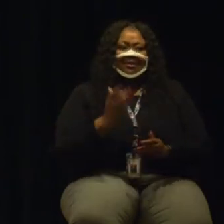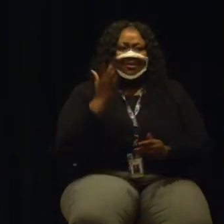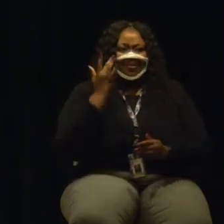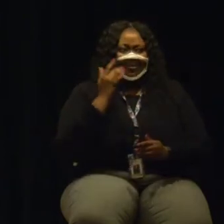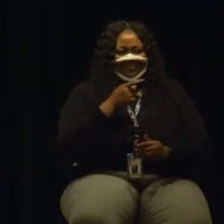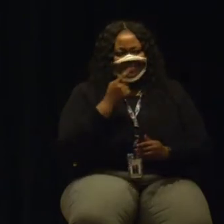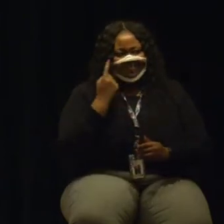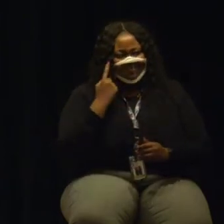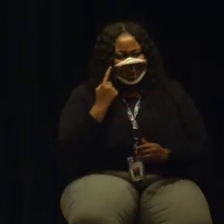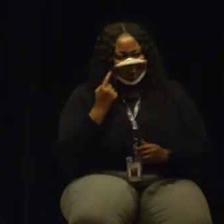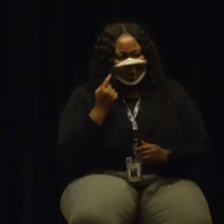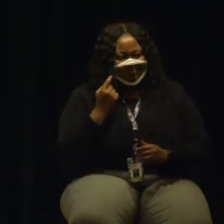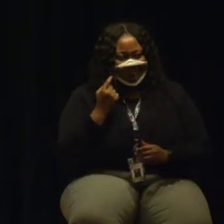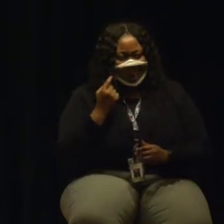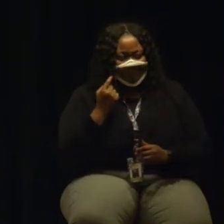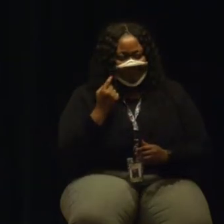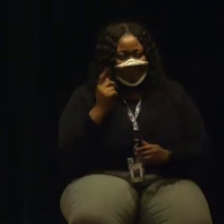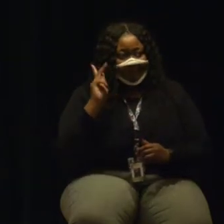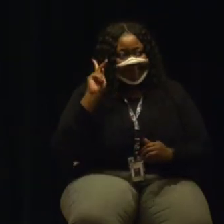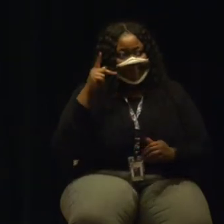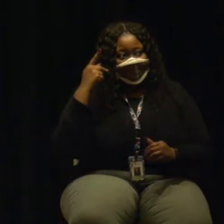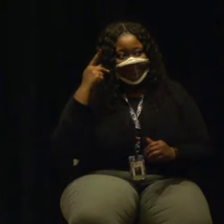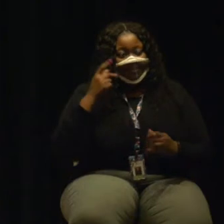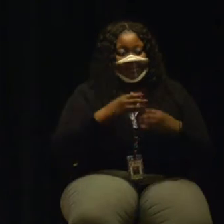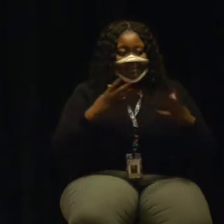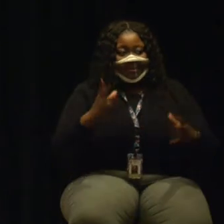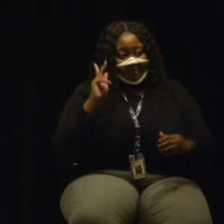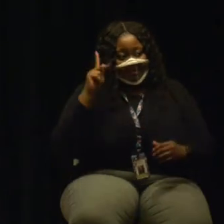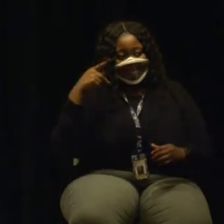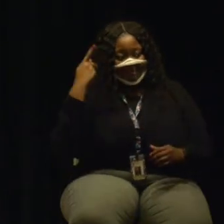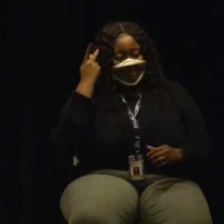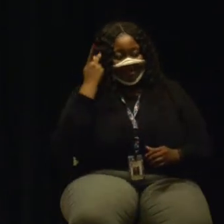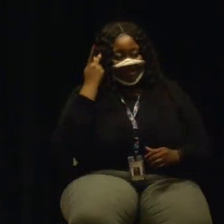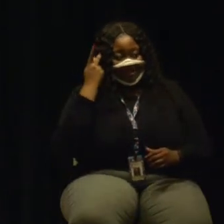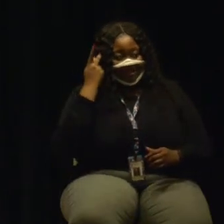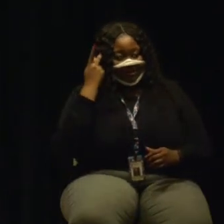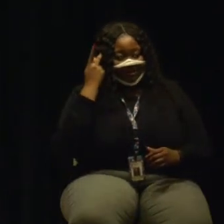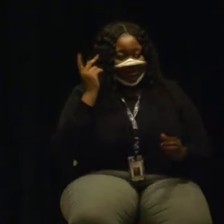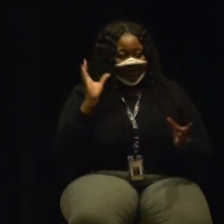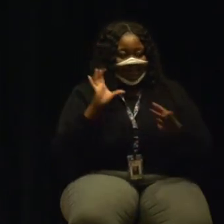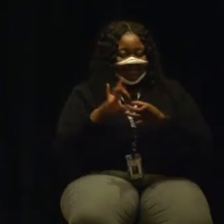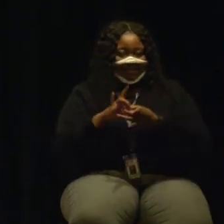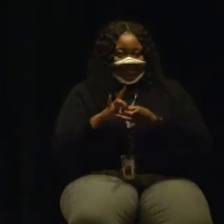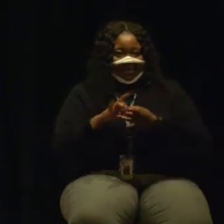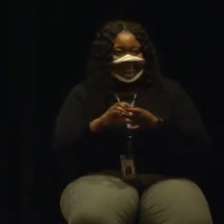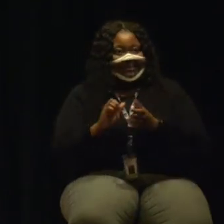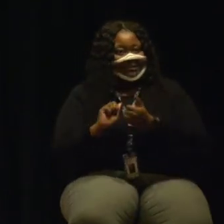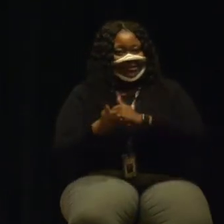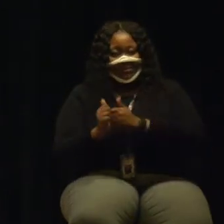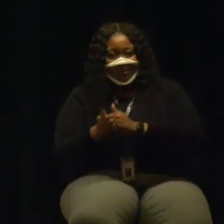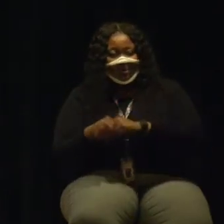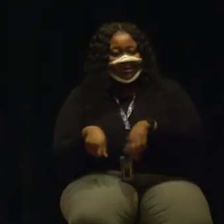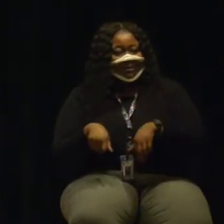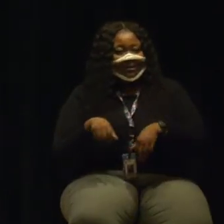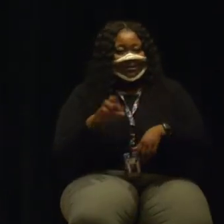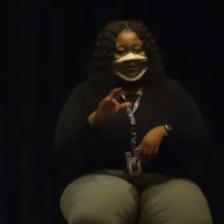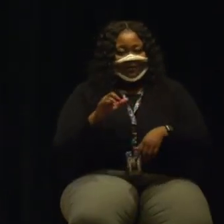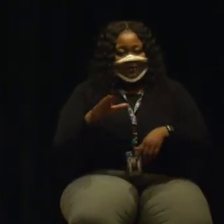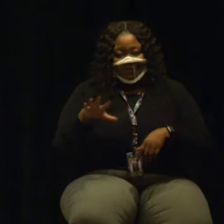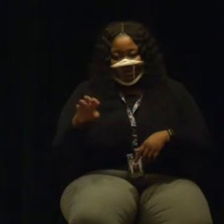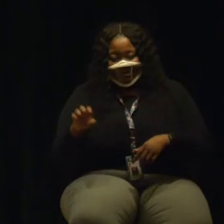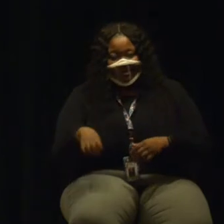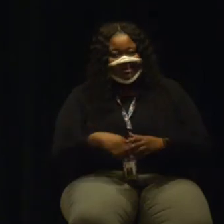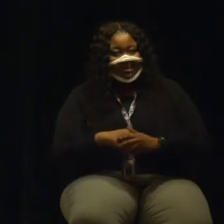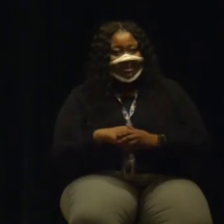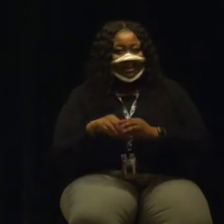much politics when it comes to sports and race and, like, movement,